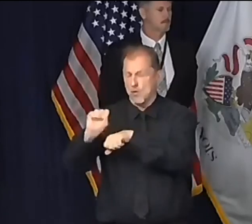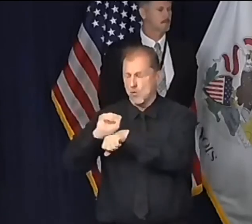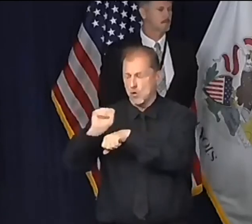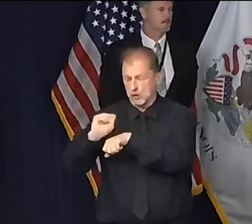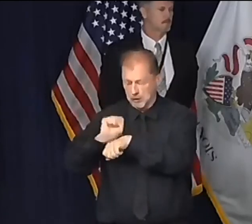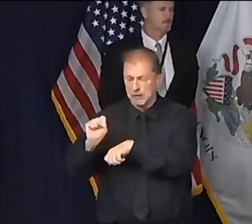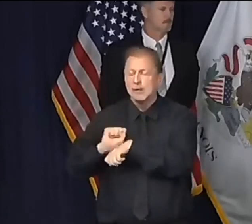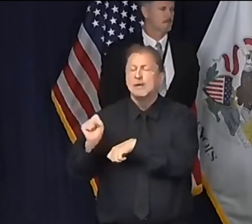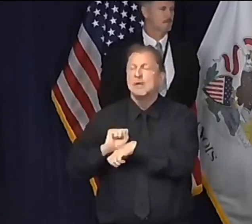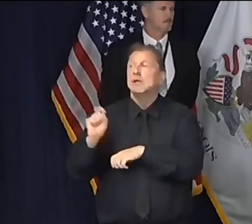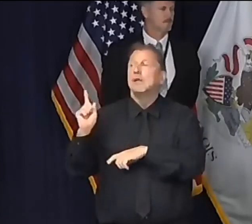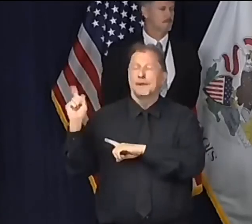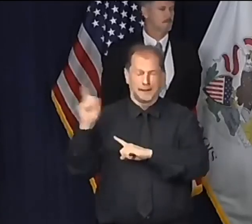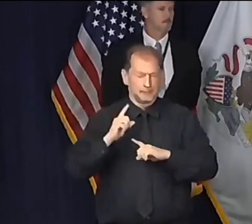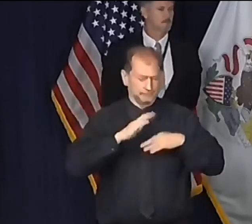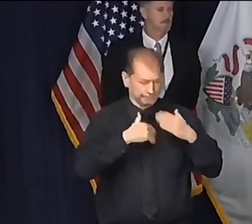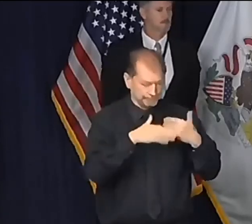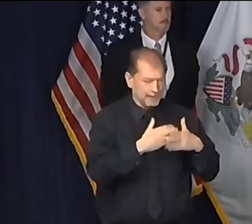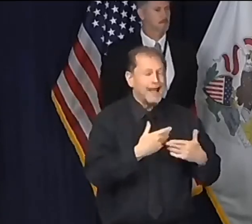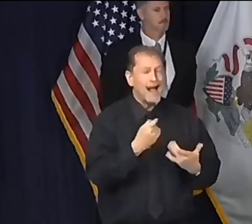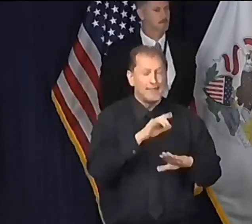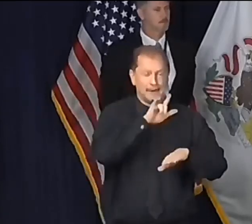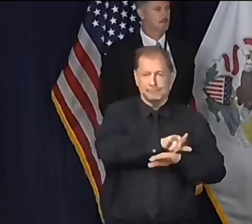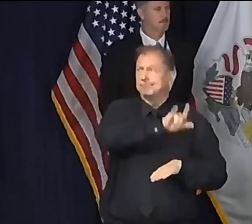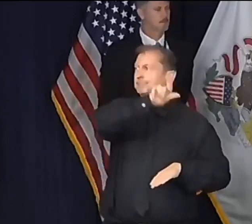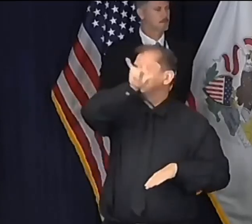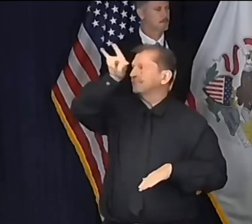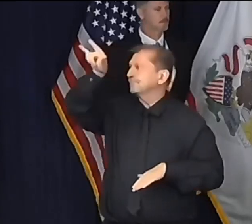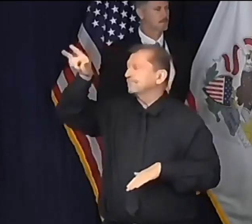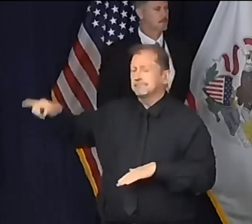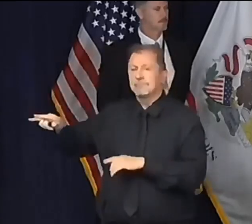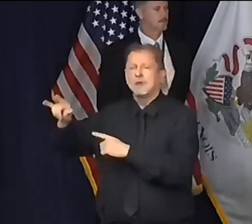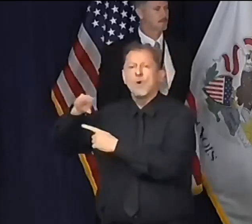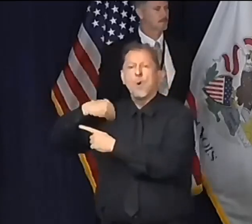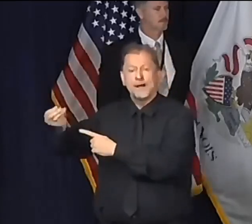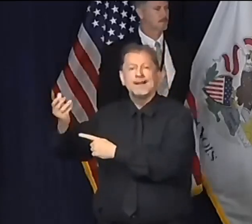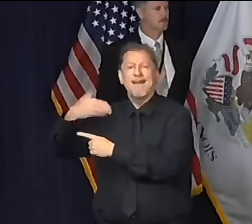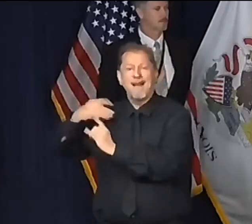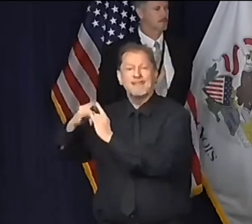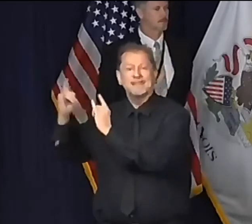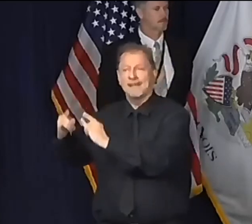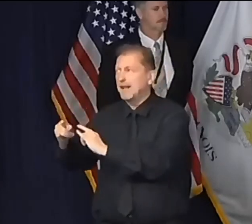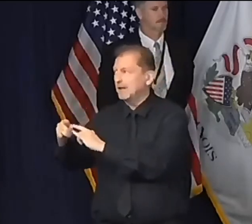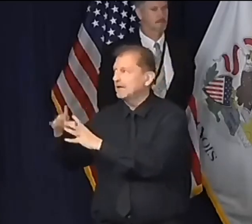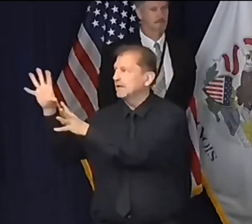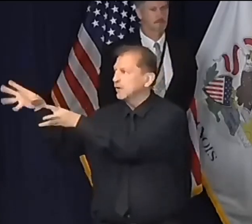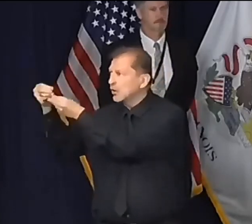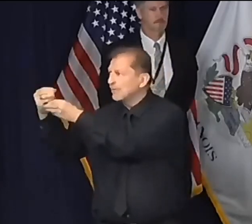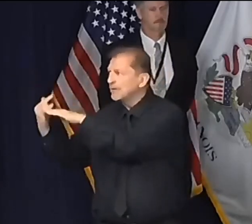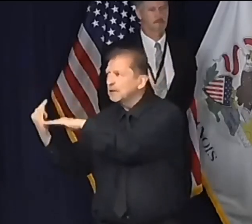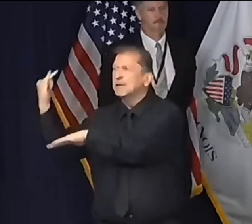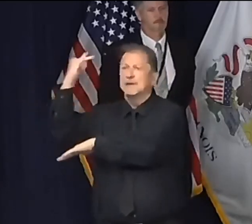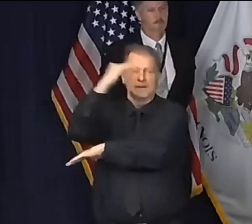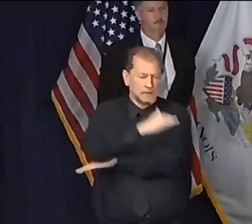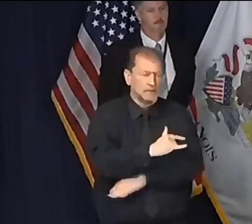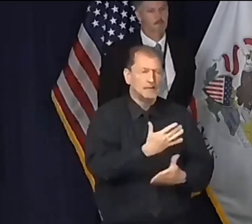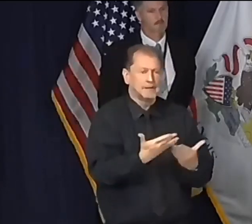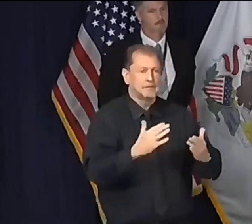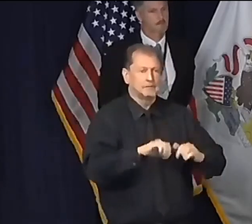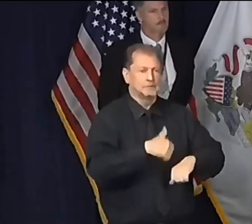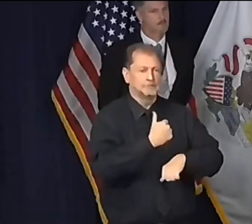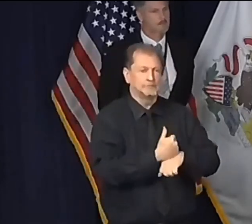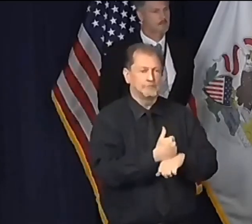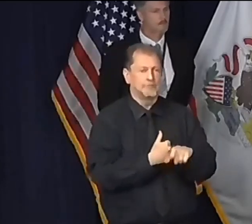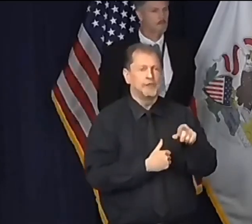is going to Oregon to pick up those tents, which will allow us to have those higher acuity beds available. Just one follow-up with Dr. Ezike on